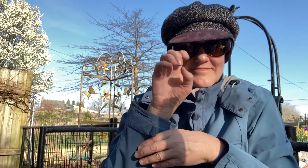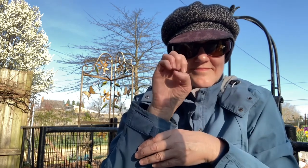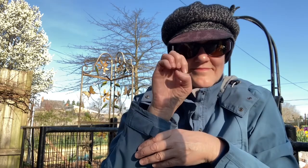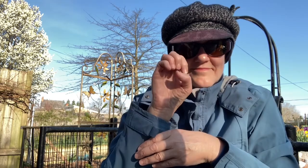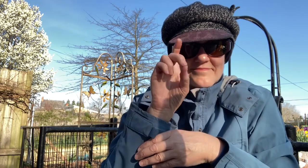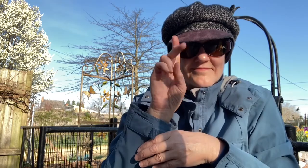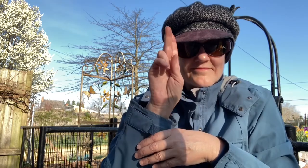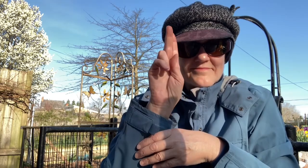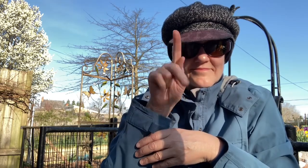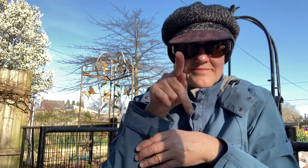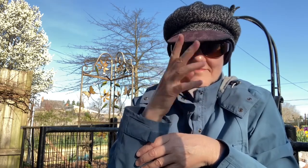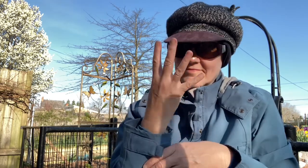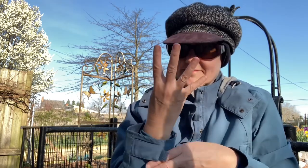4 weeks ago.